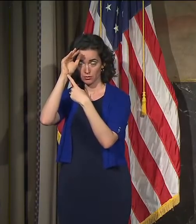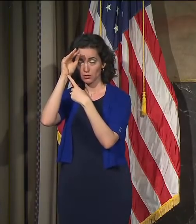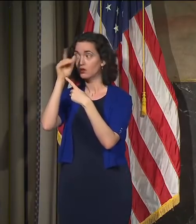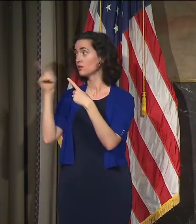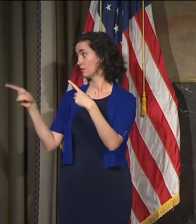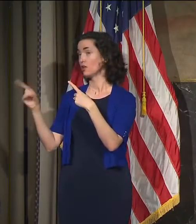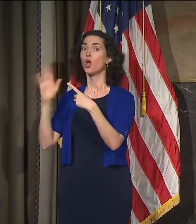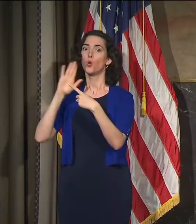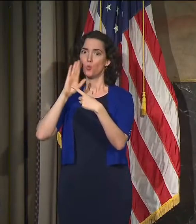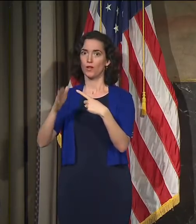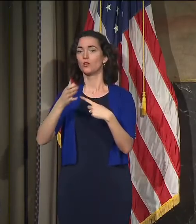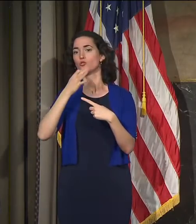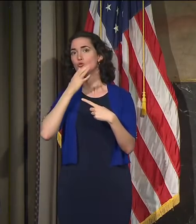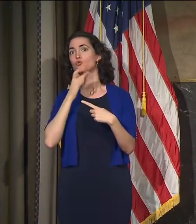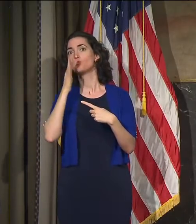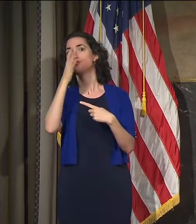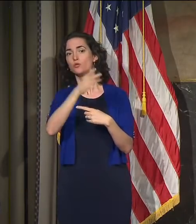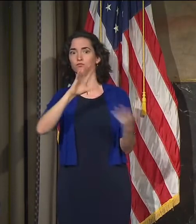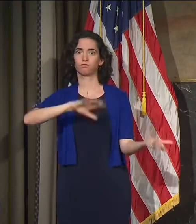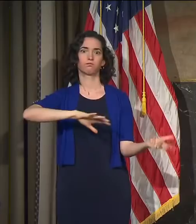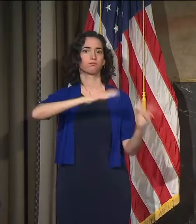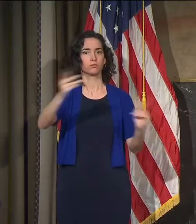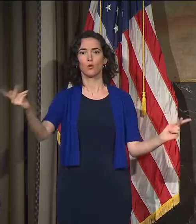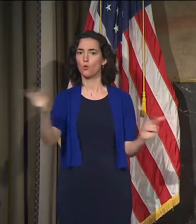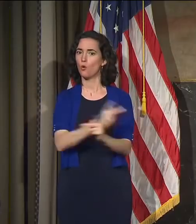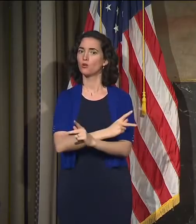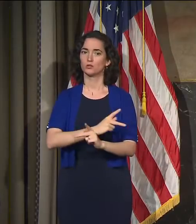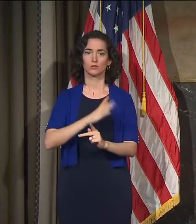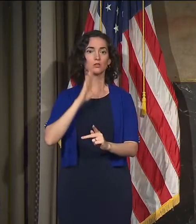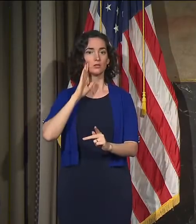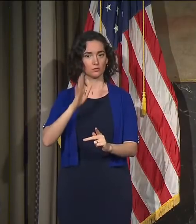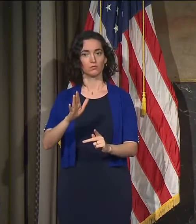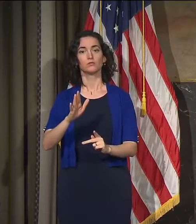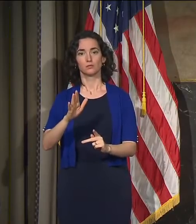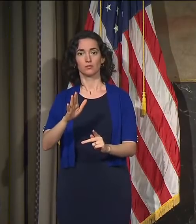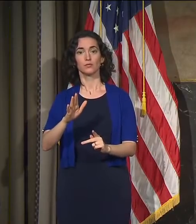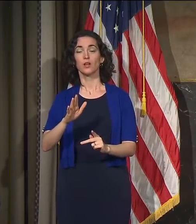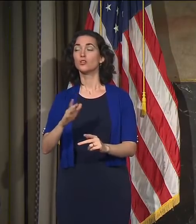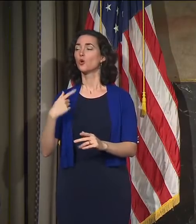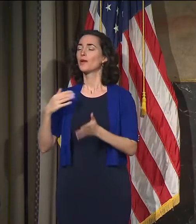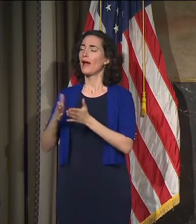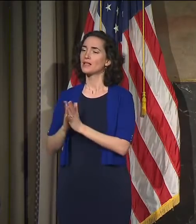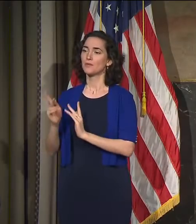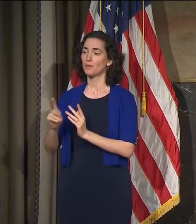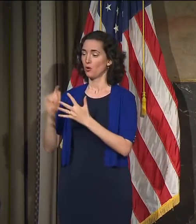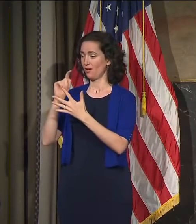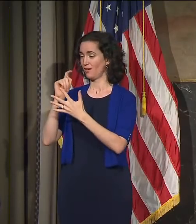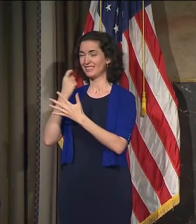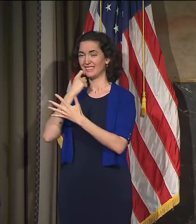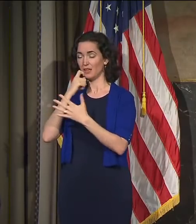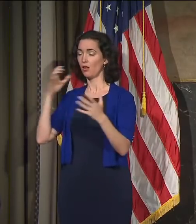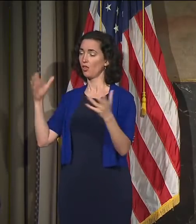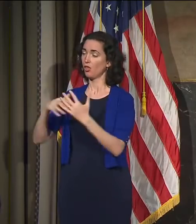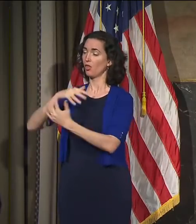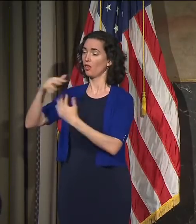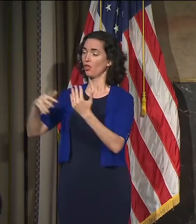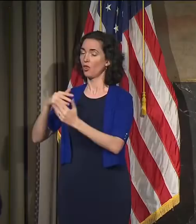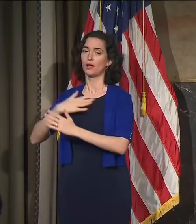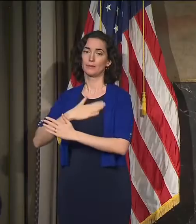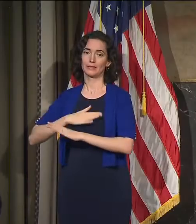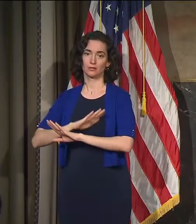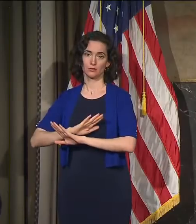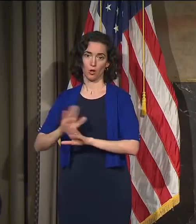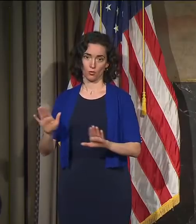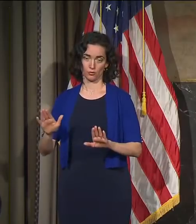even more trouble. And so we're asking people not to do those things. So this means